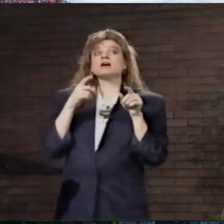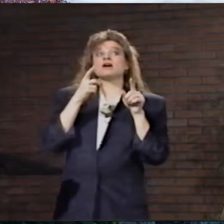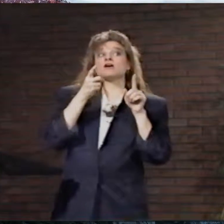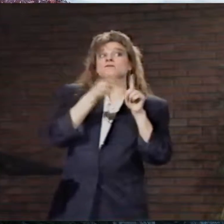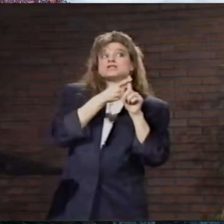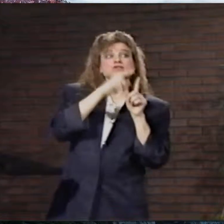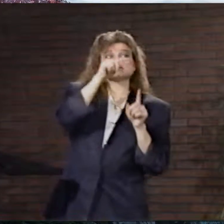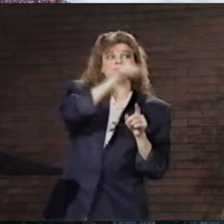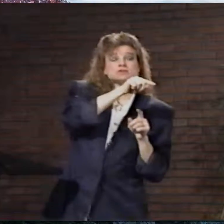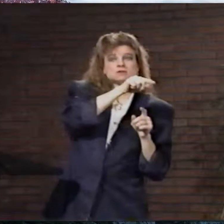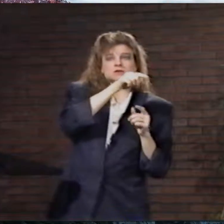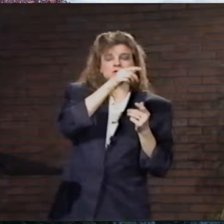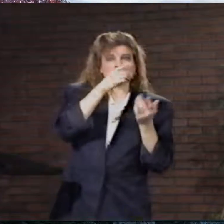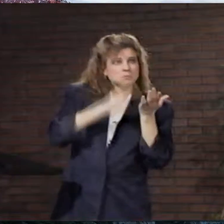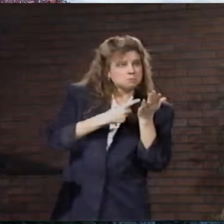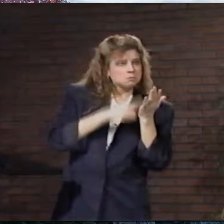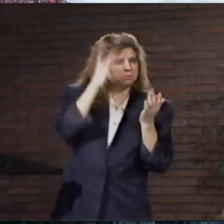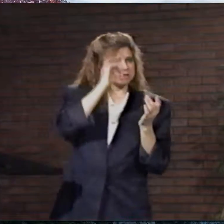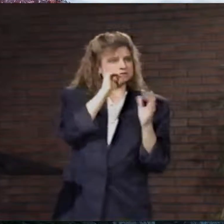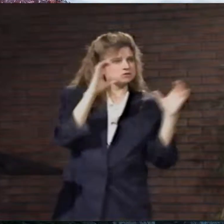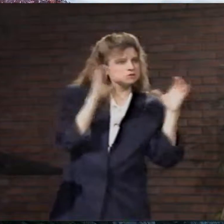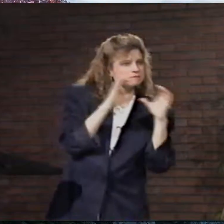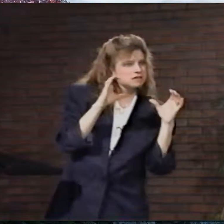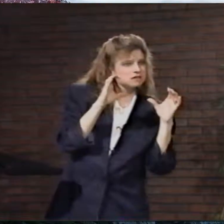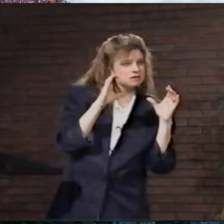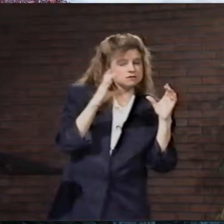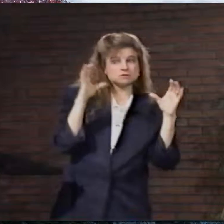There are two different definitions.